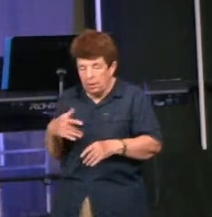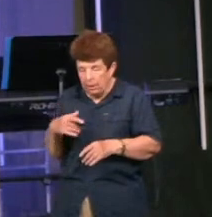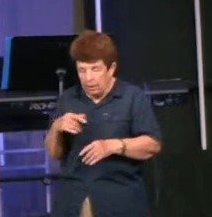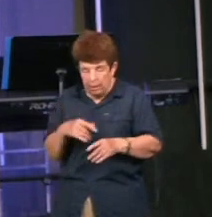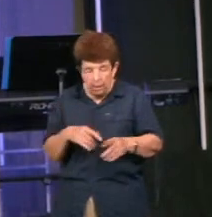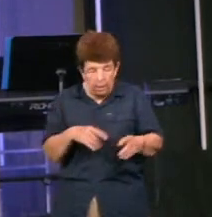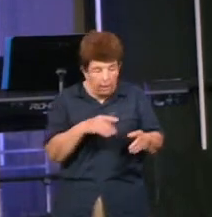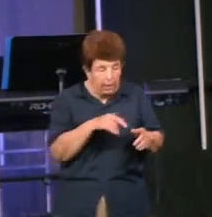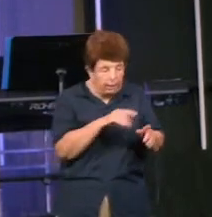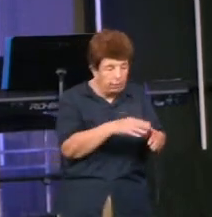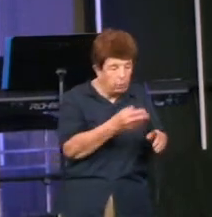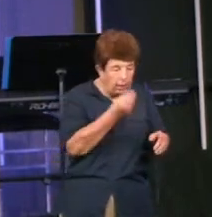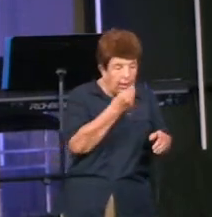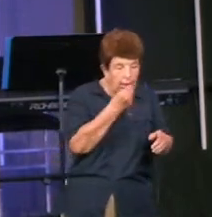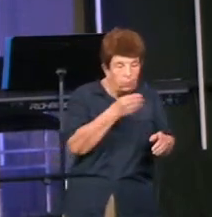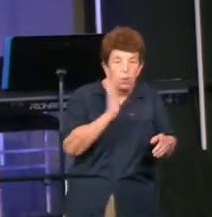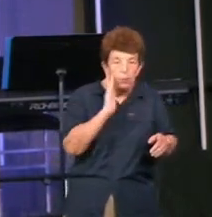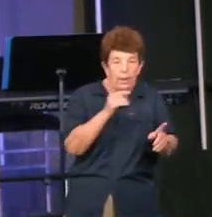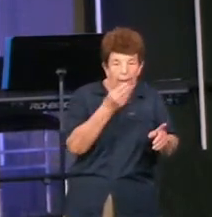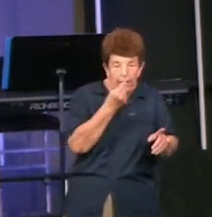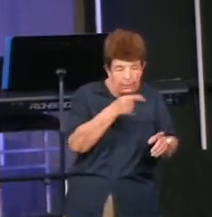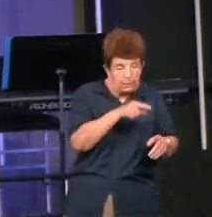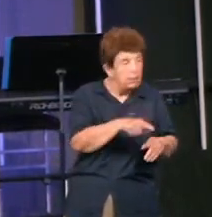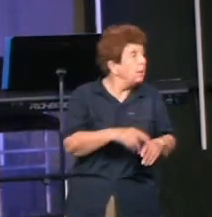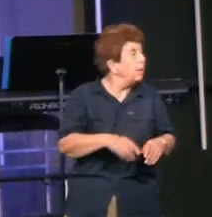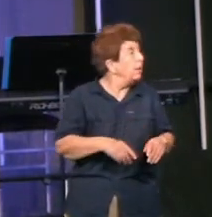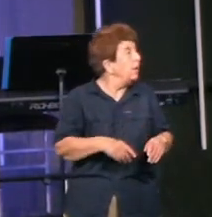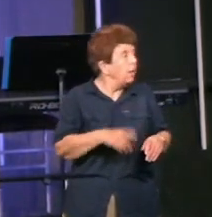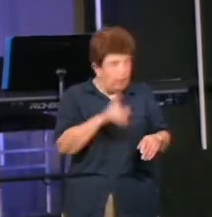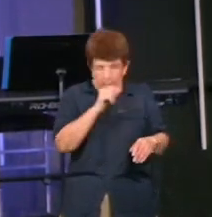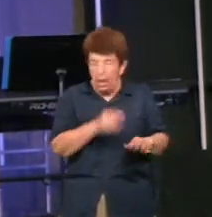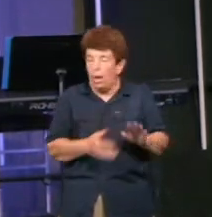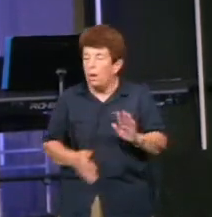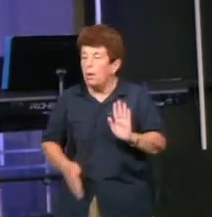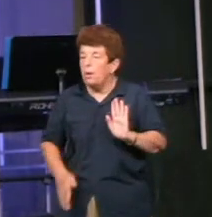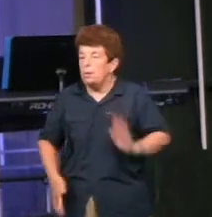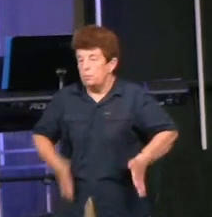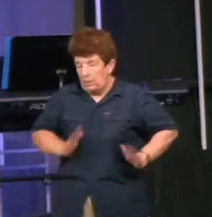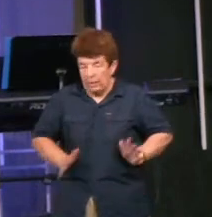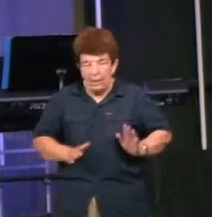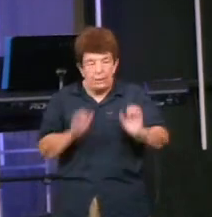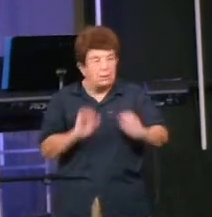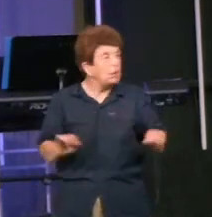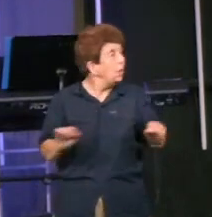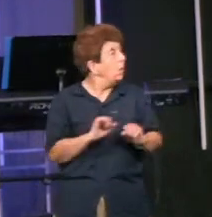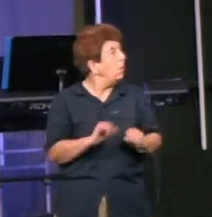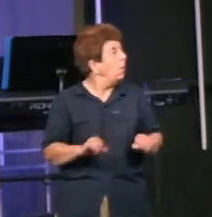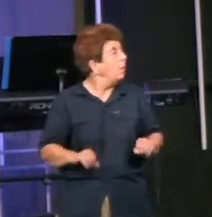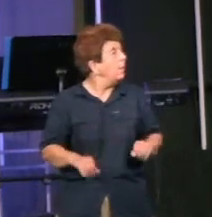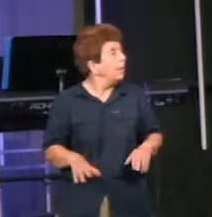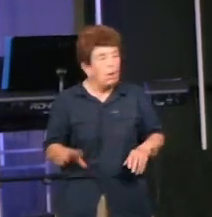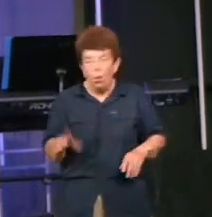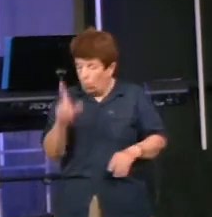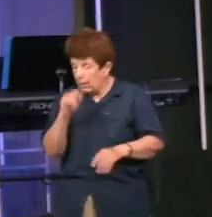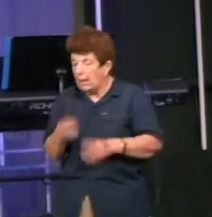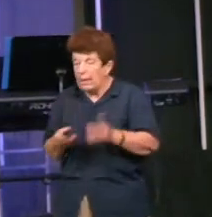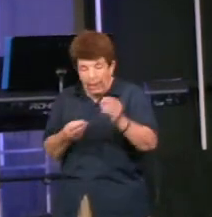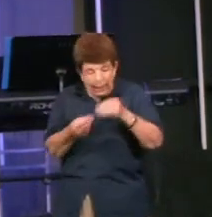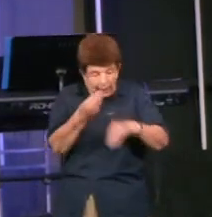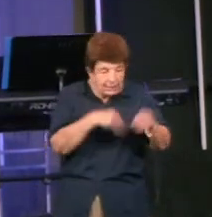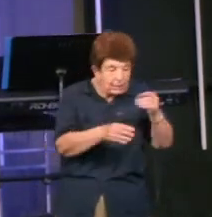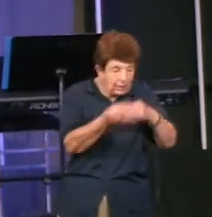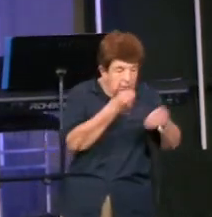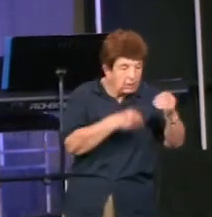we eat, we can do one of two things. We can eat and then go off and burn it out. Or if we're like a buffet, we can just keep eating and eating and